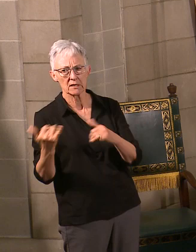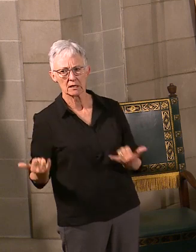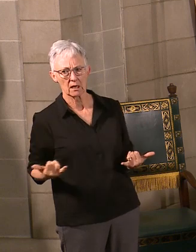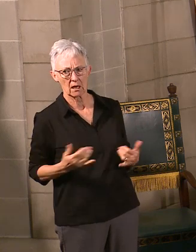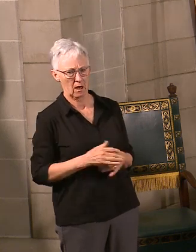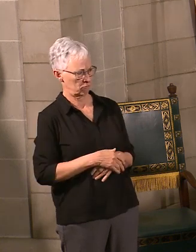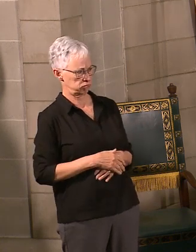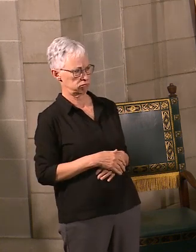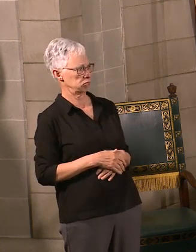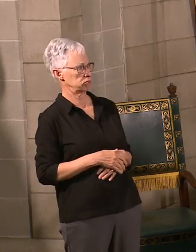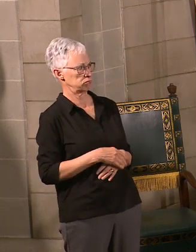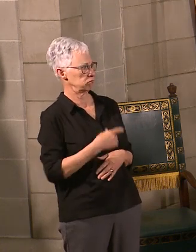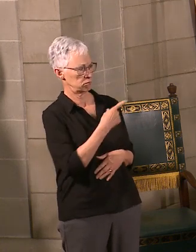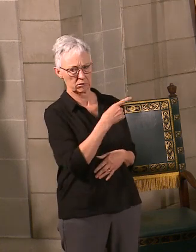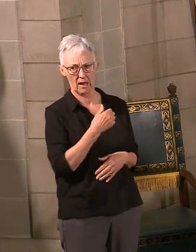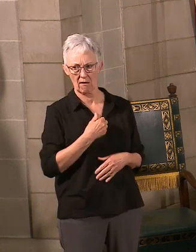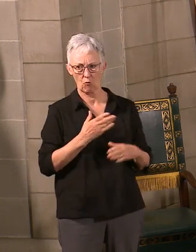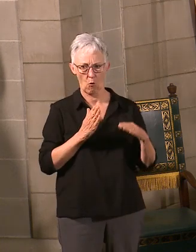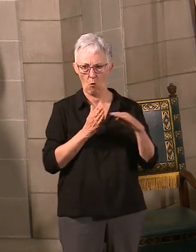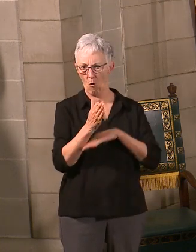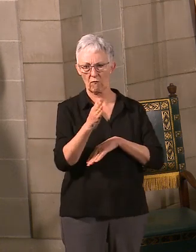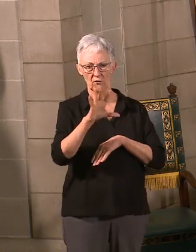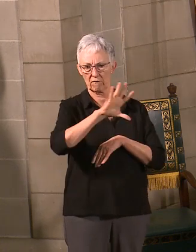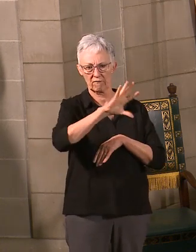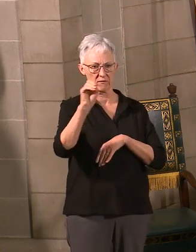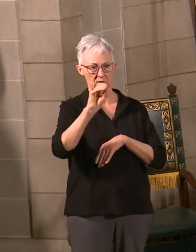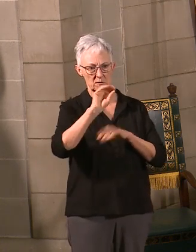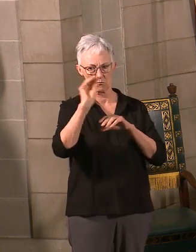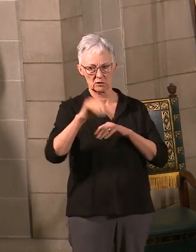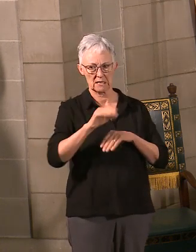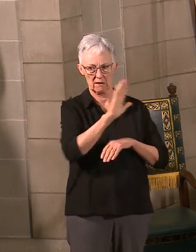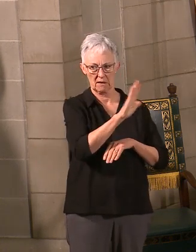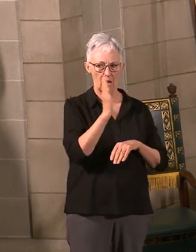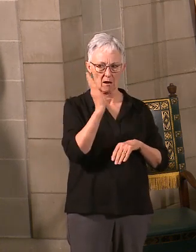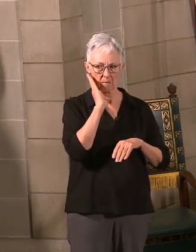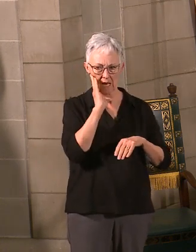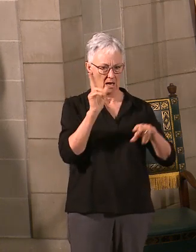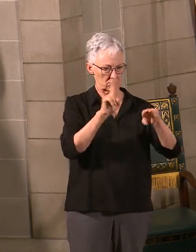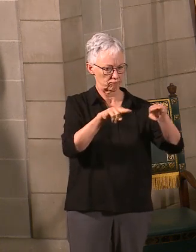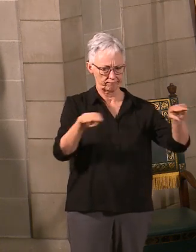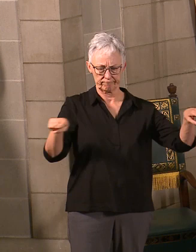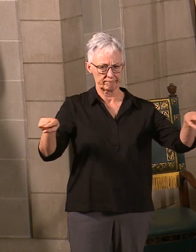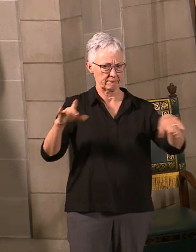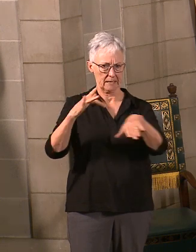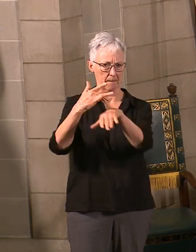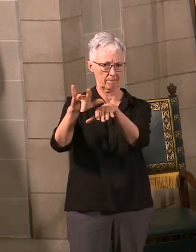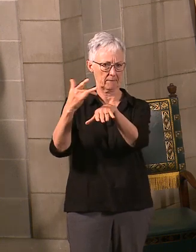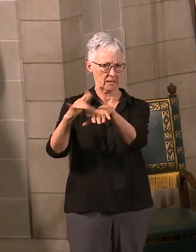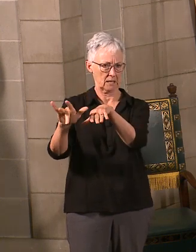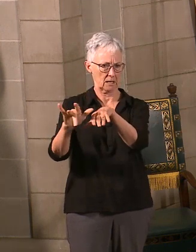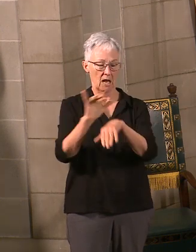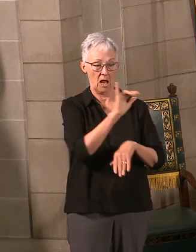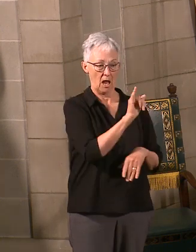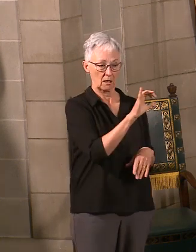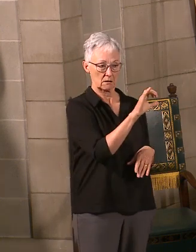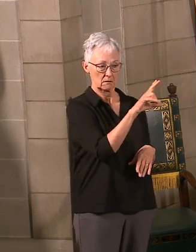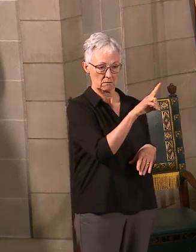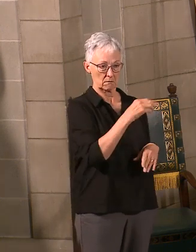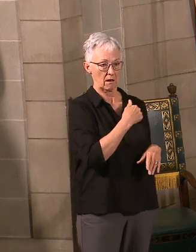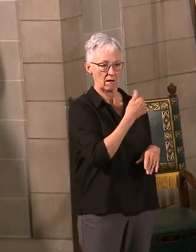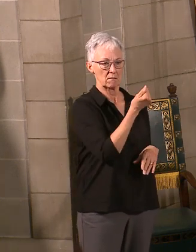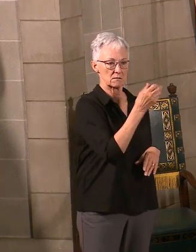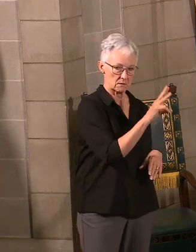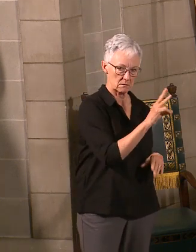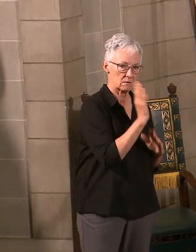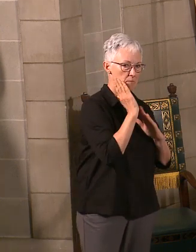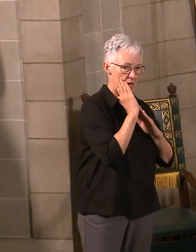is excellent, greater than 50% vacancy rate at the general hospital. The ICU has 16 beds, and as the governor said at one